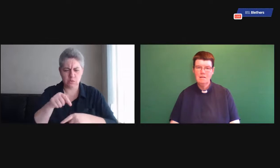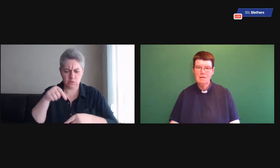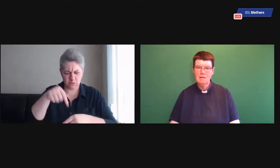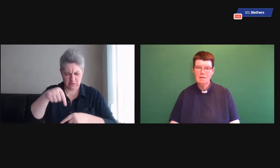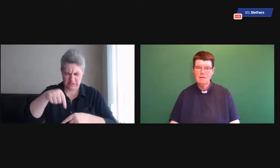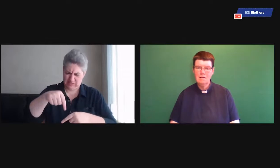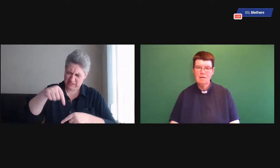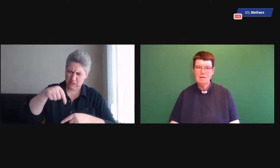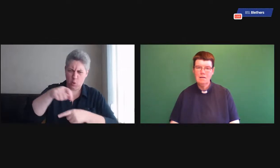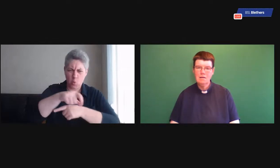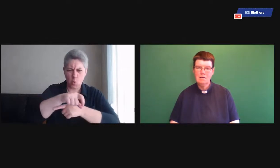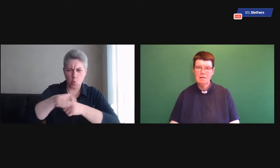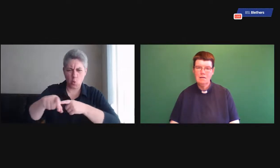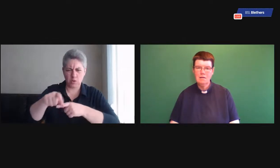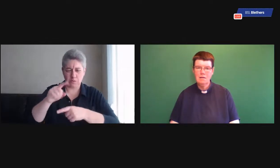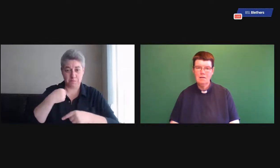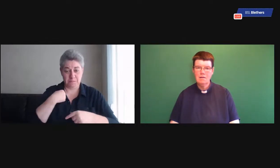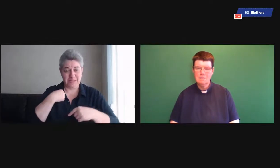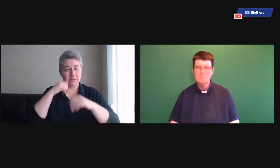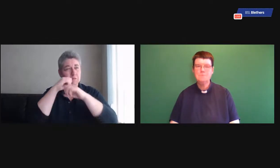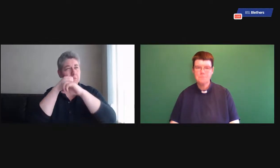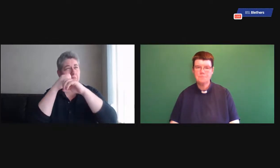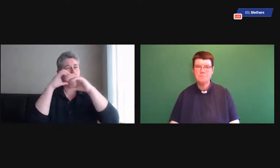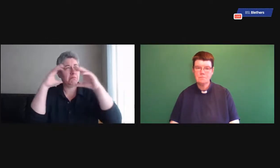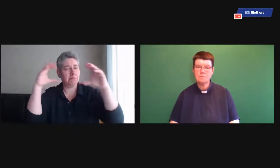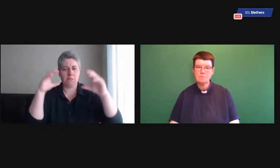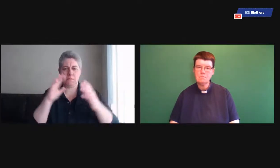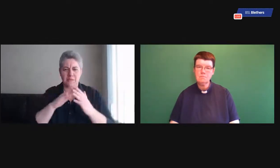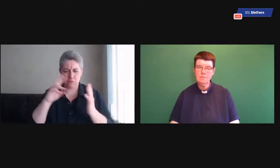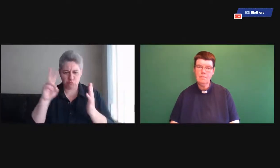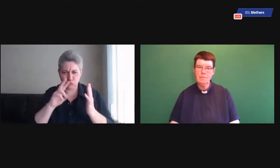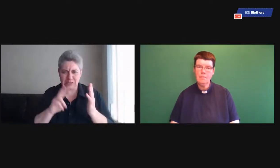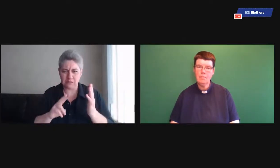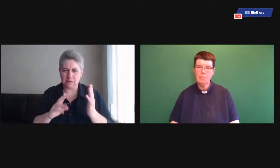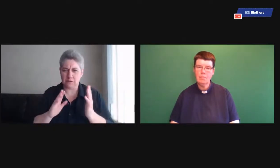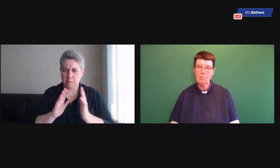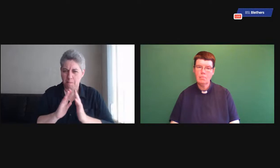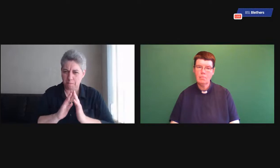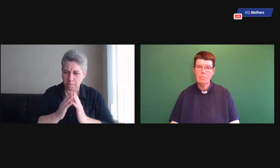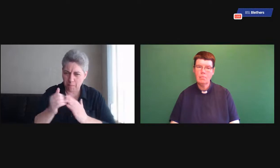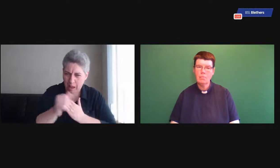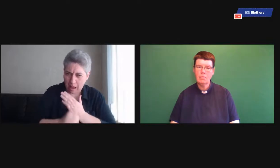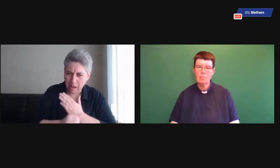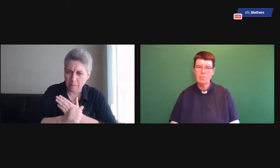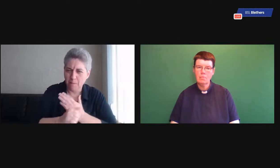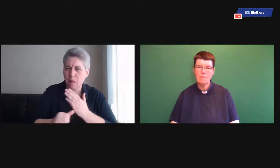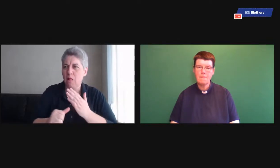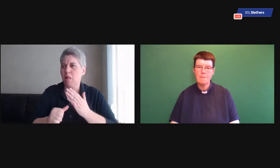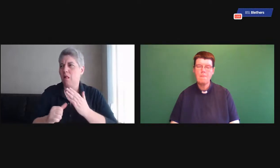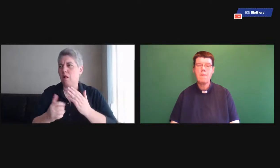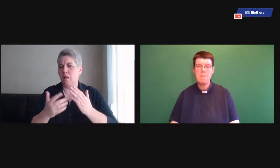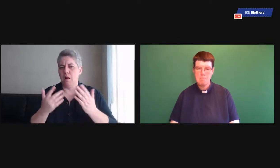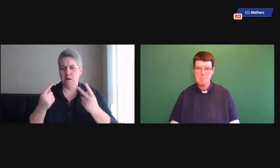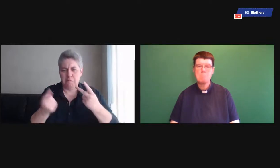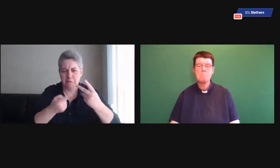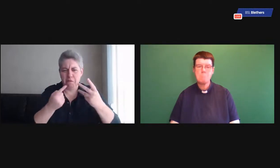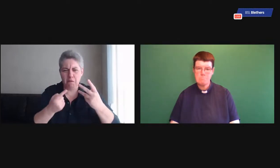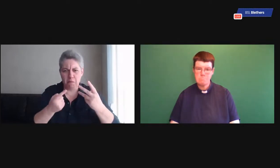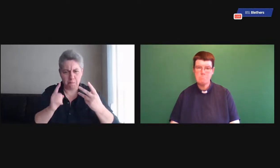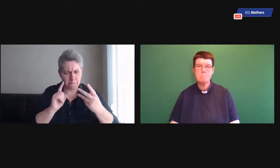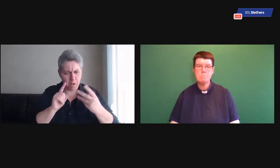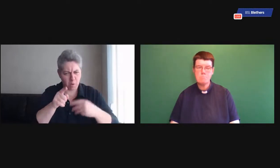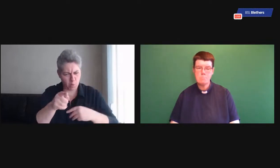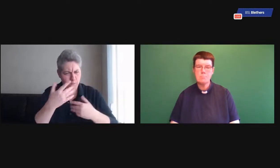new information. So this course, I'm imagining this course is like, forgive me if I'm wrong, reading